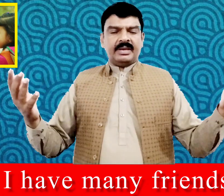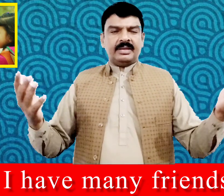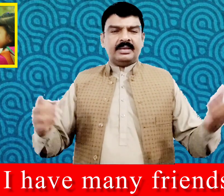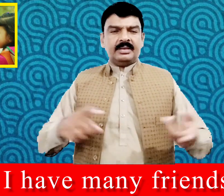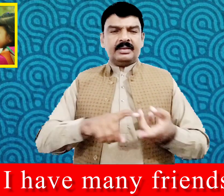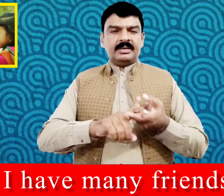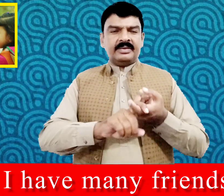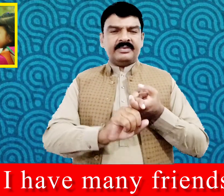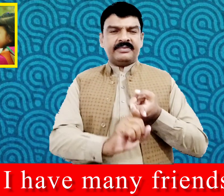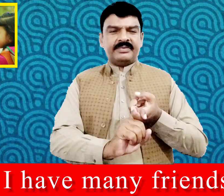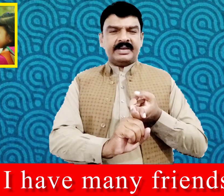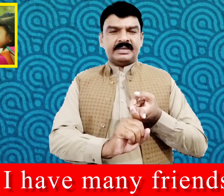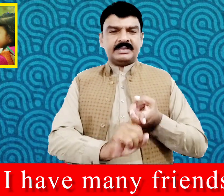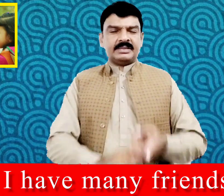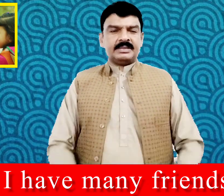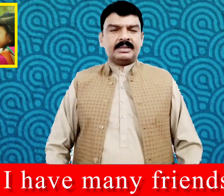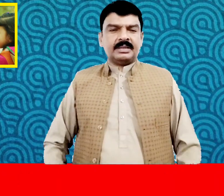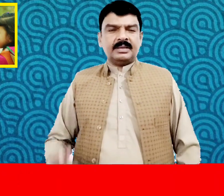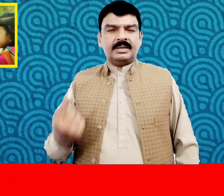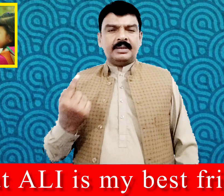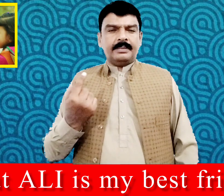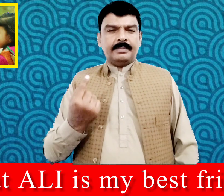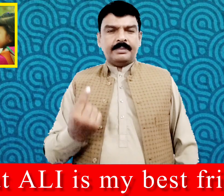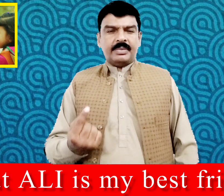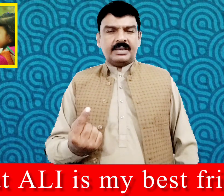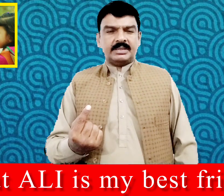many friends, but